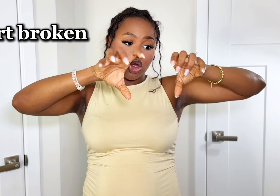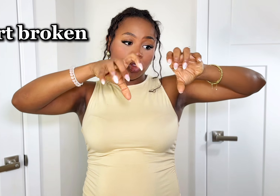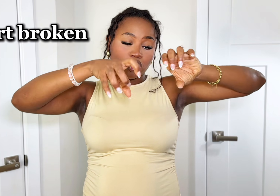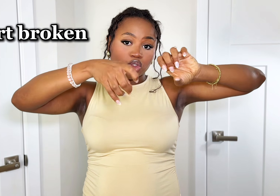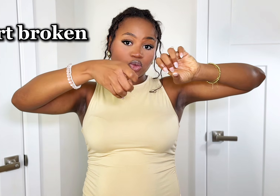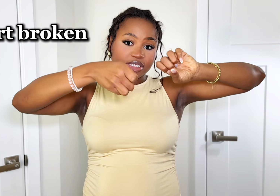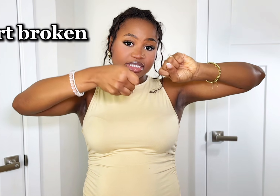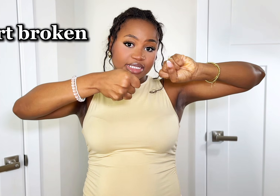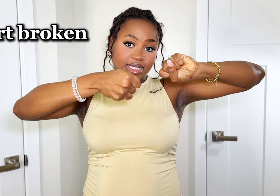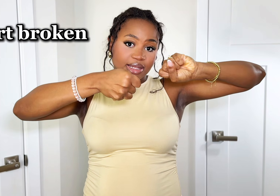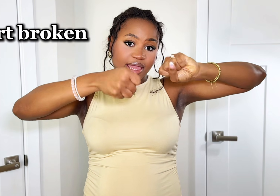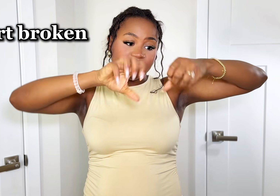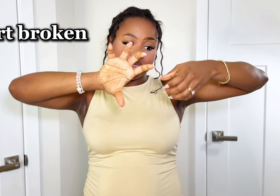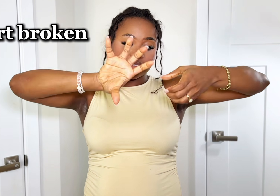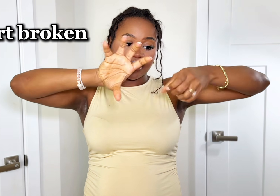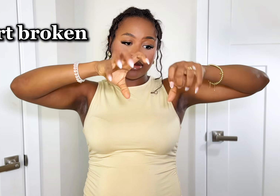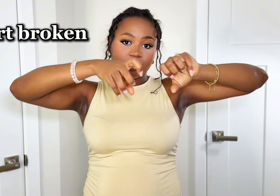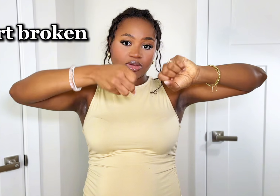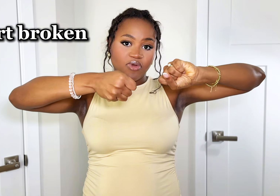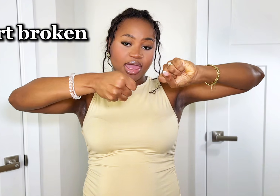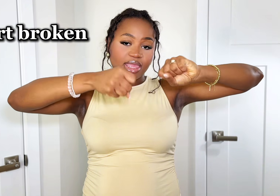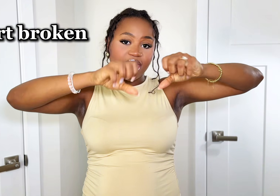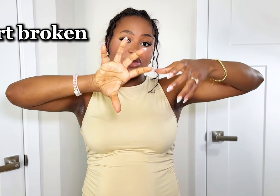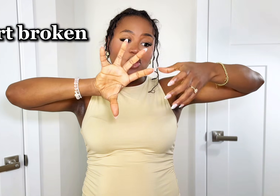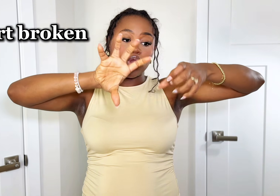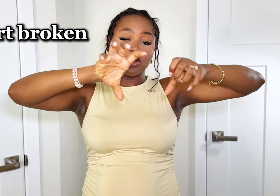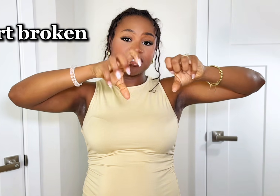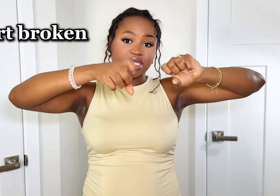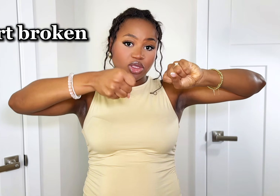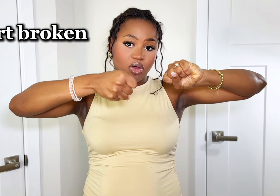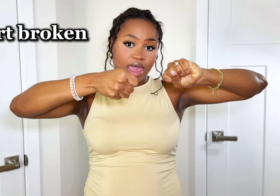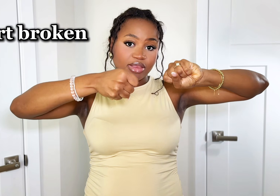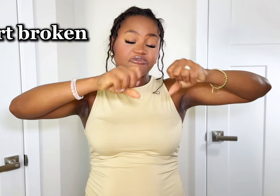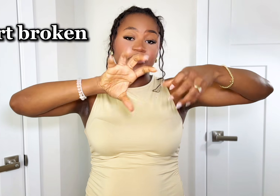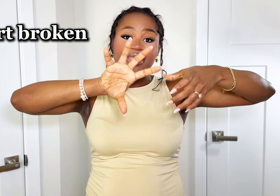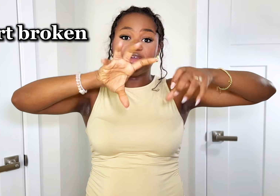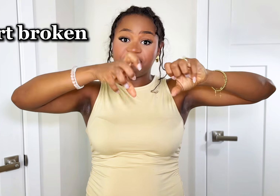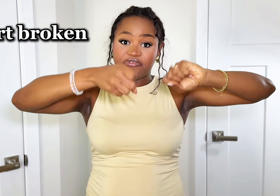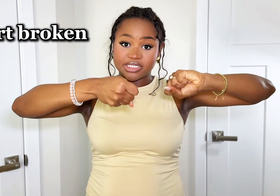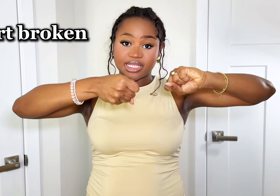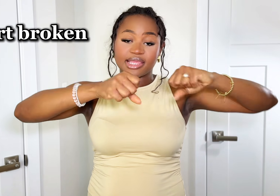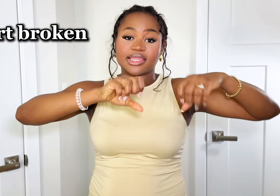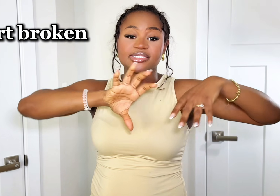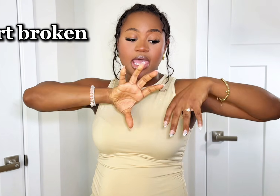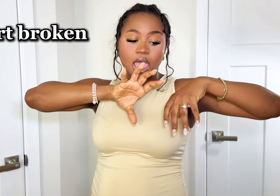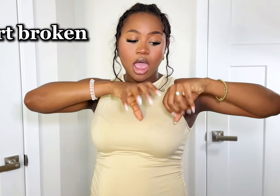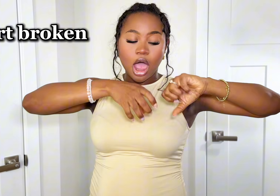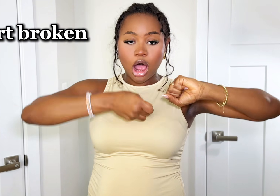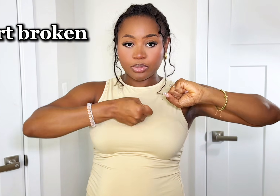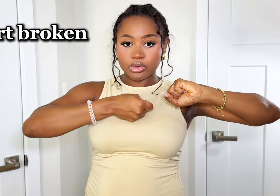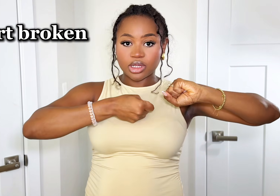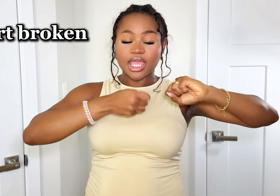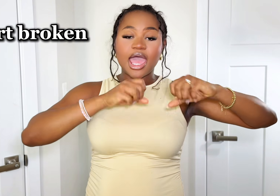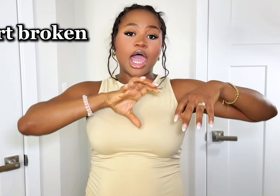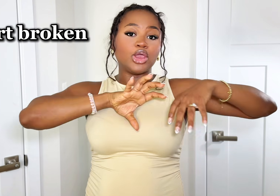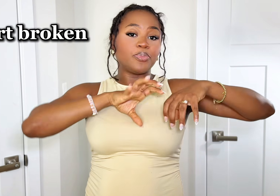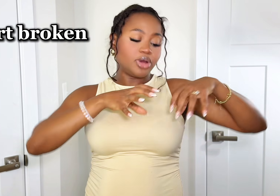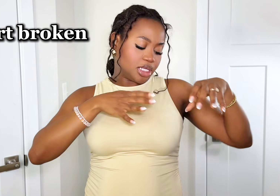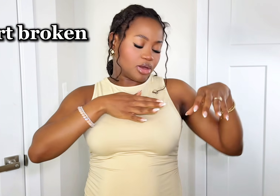you twist it like this, right? And you closing your hand, forming a fist like this. Heartbroken. And you put it on the